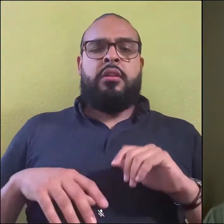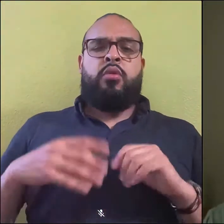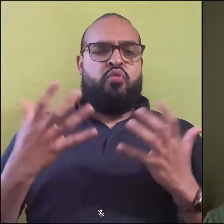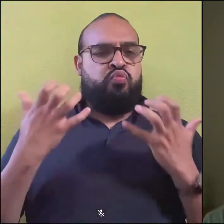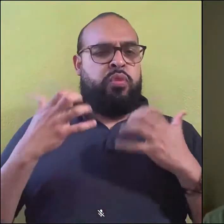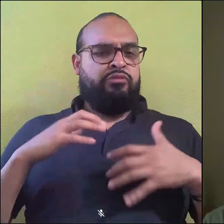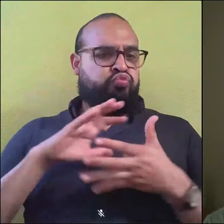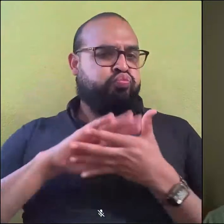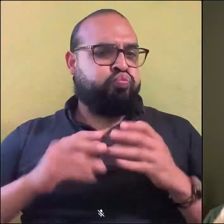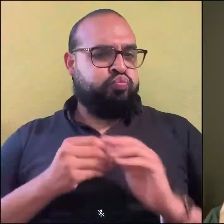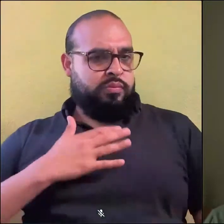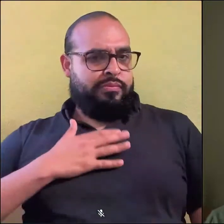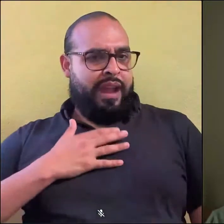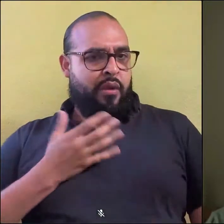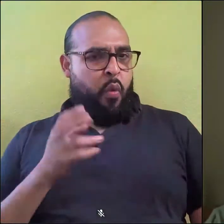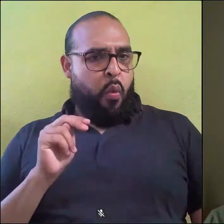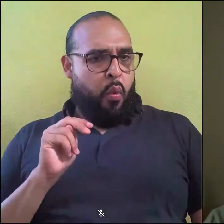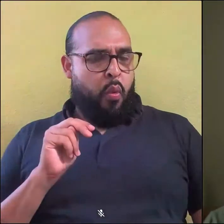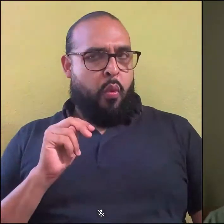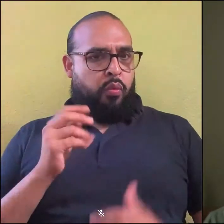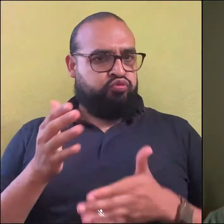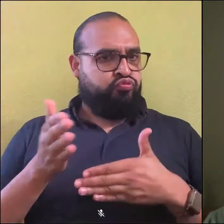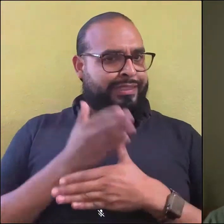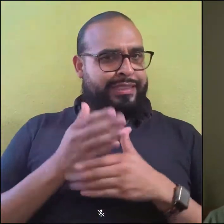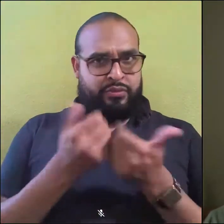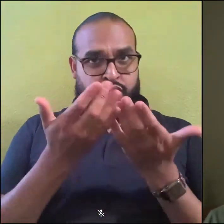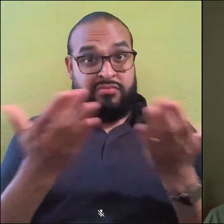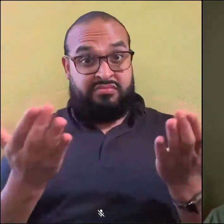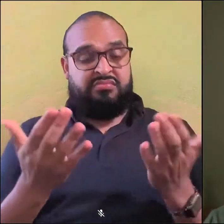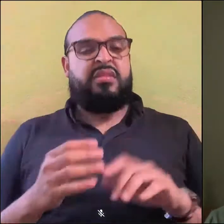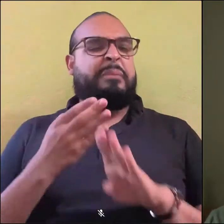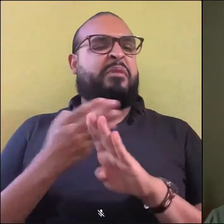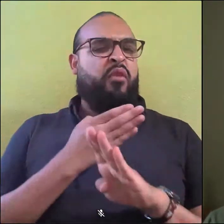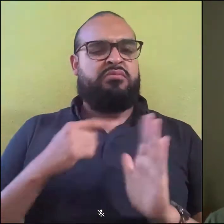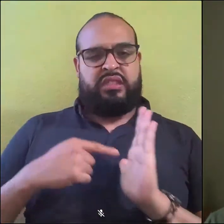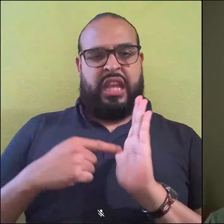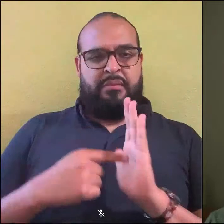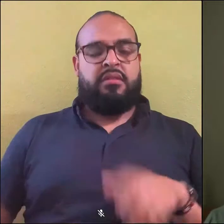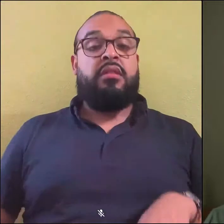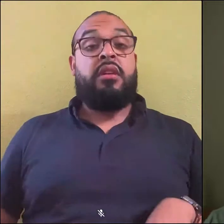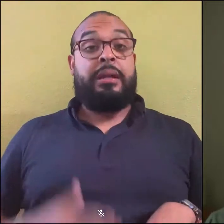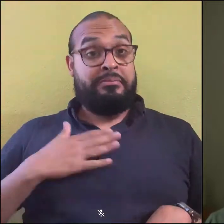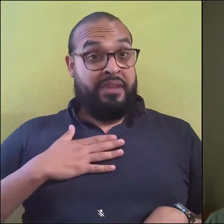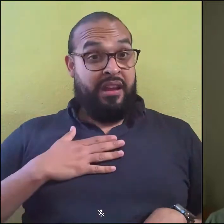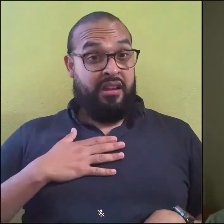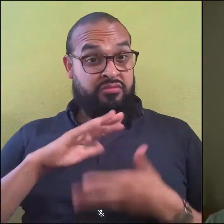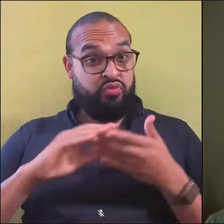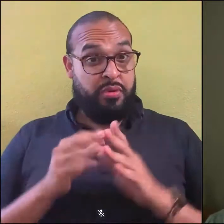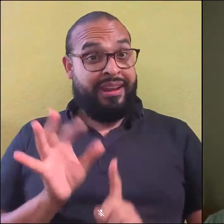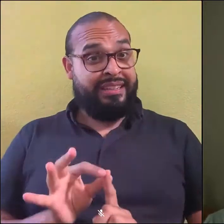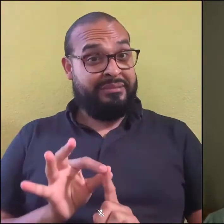just want to be clear. My story is special. But it's not any more special than the 8 billion